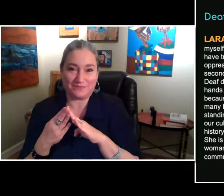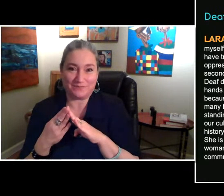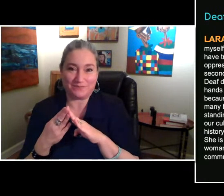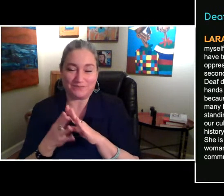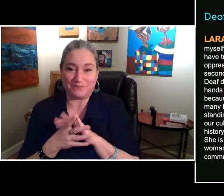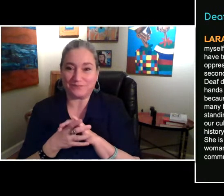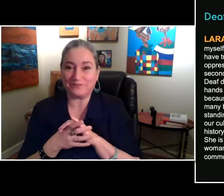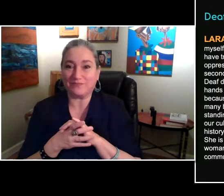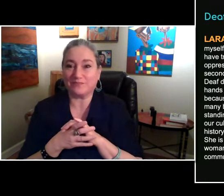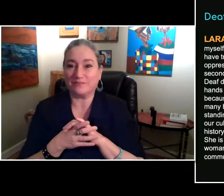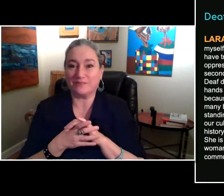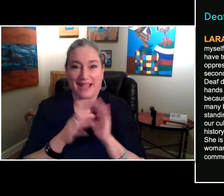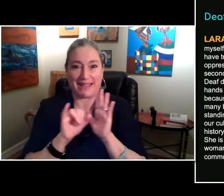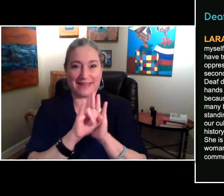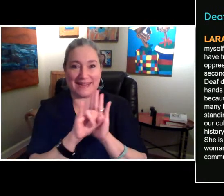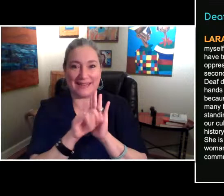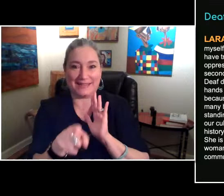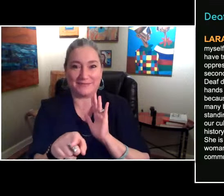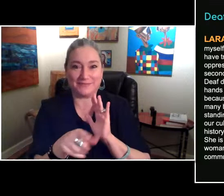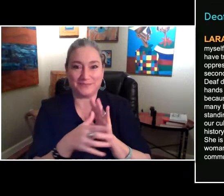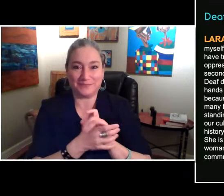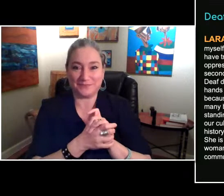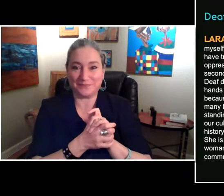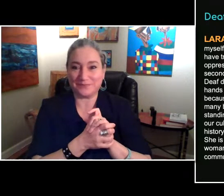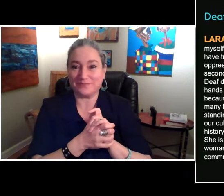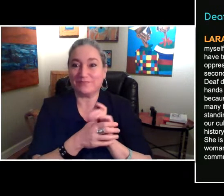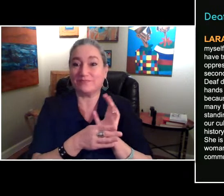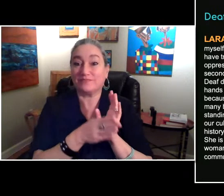superhero protecting the deaf community.